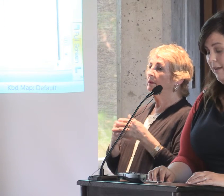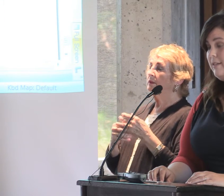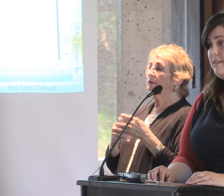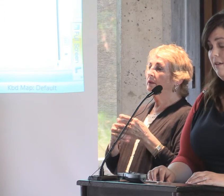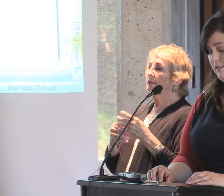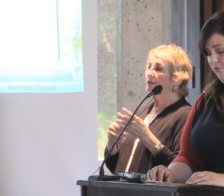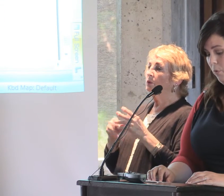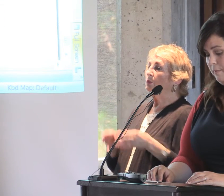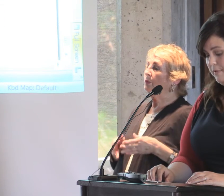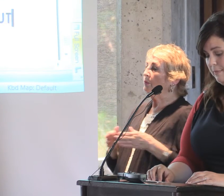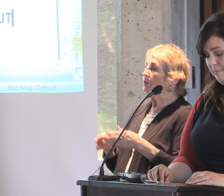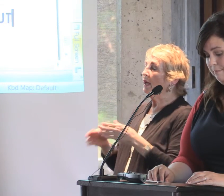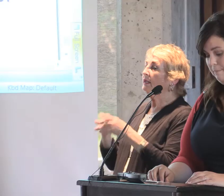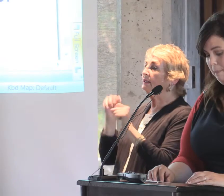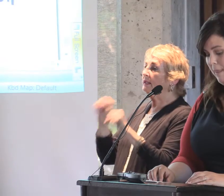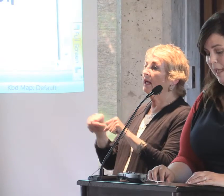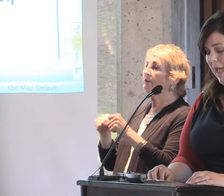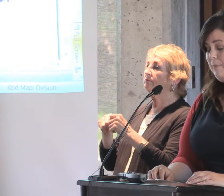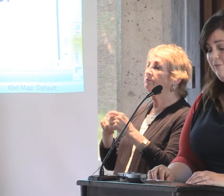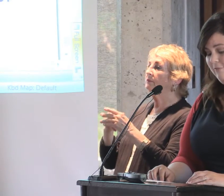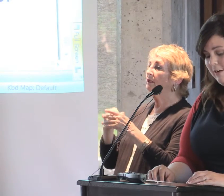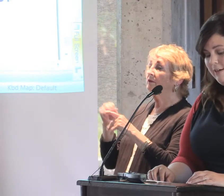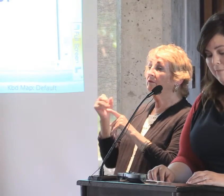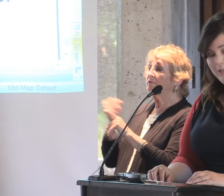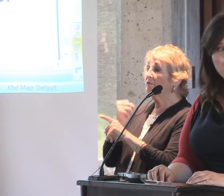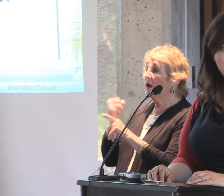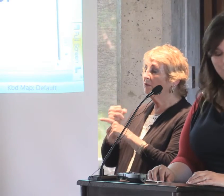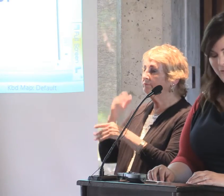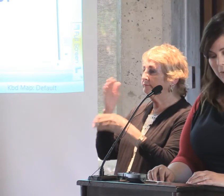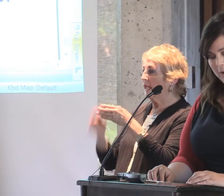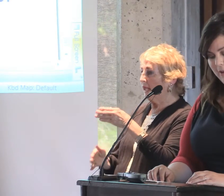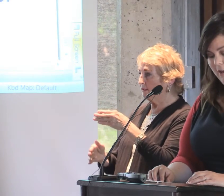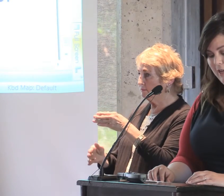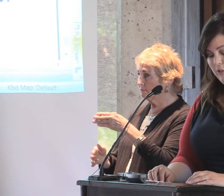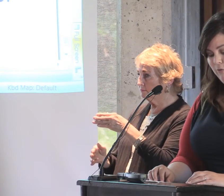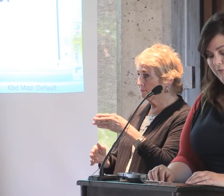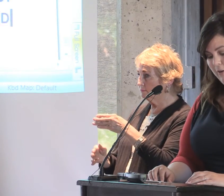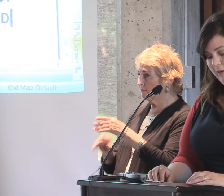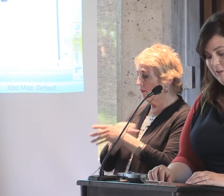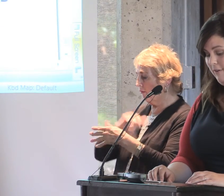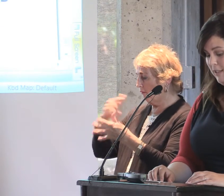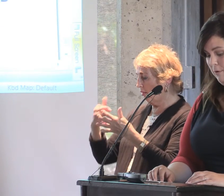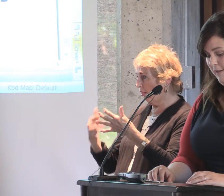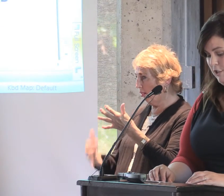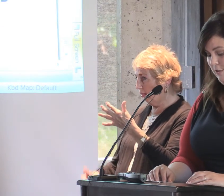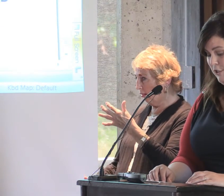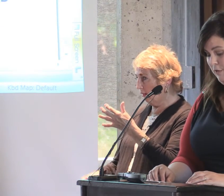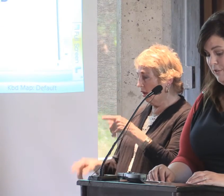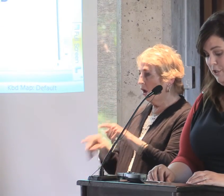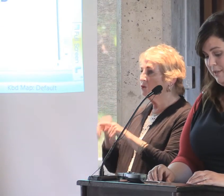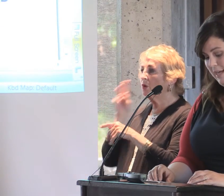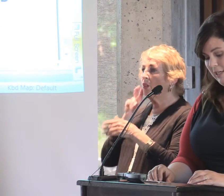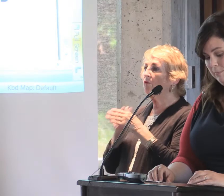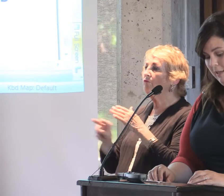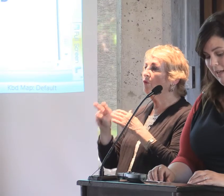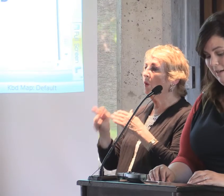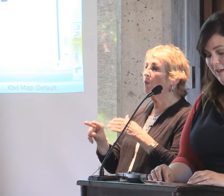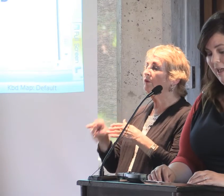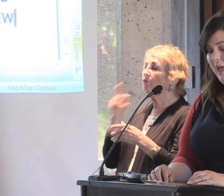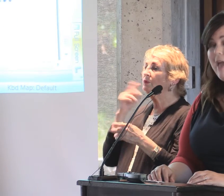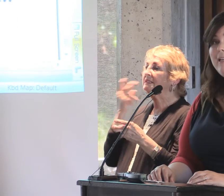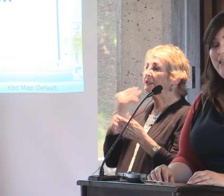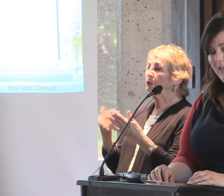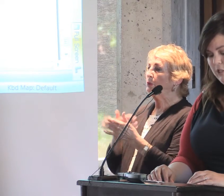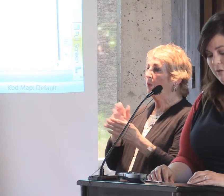end to violence in all its forms, and we very much look forward to reviewing the Violence Prevention Initiative's newest action